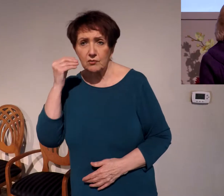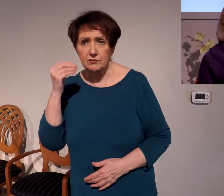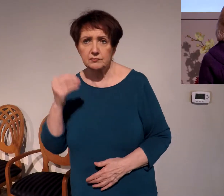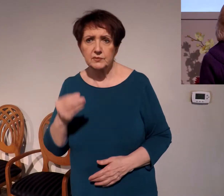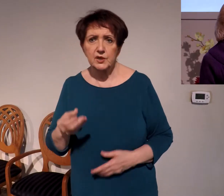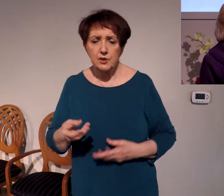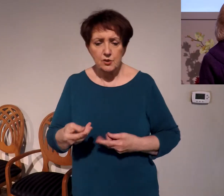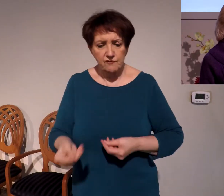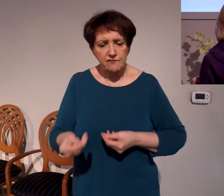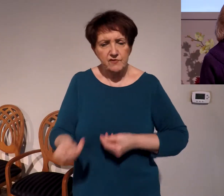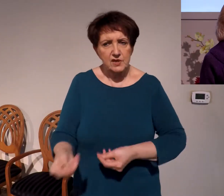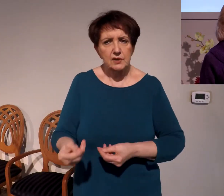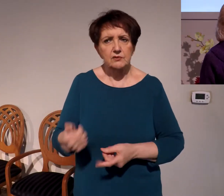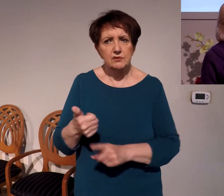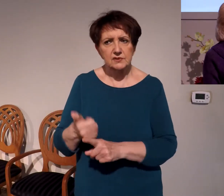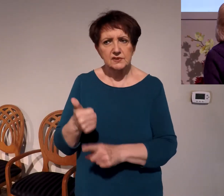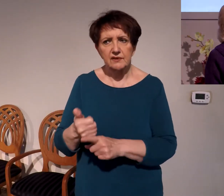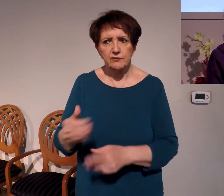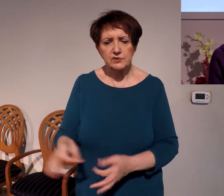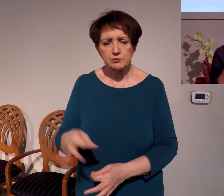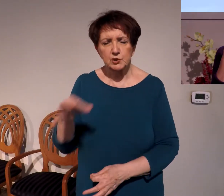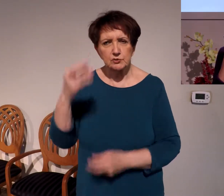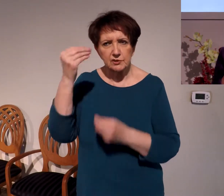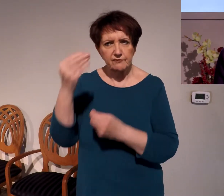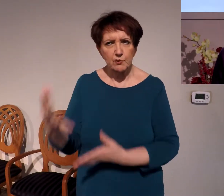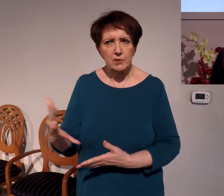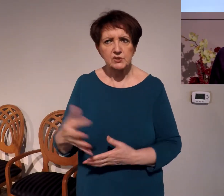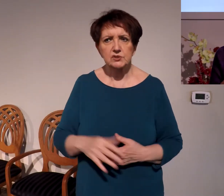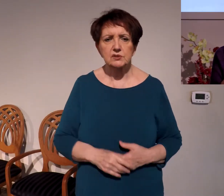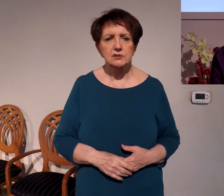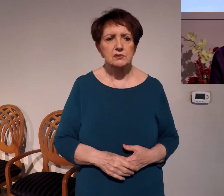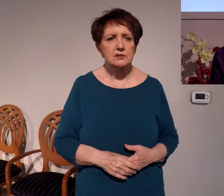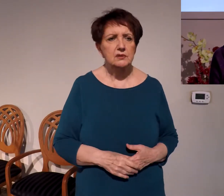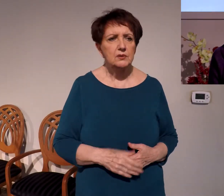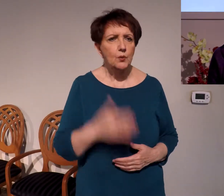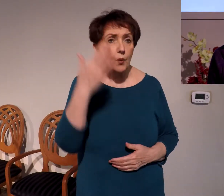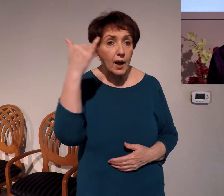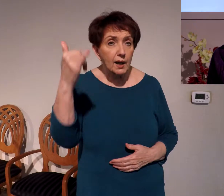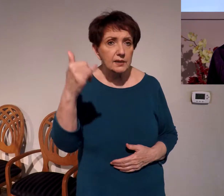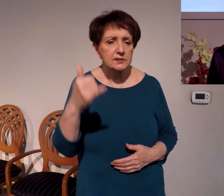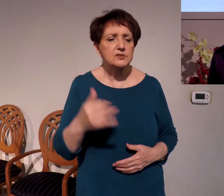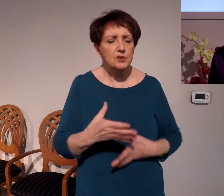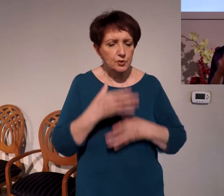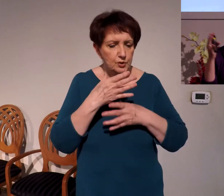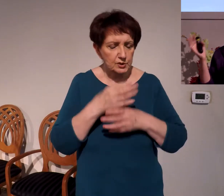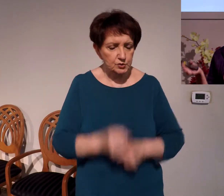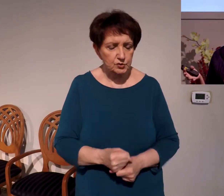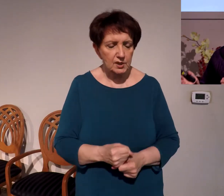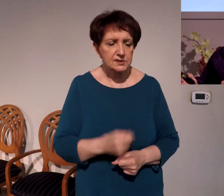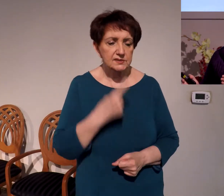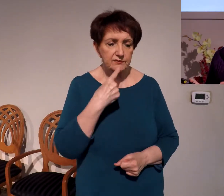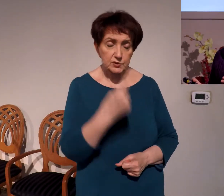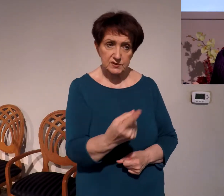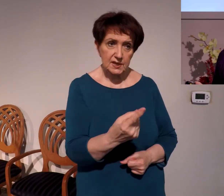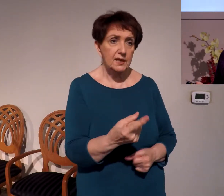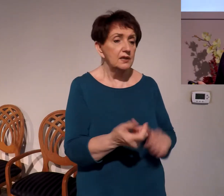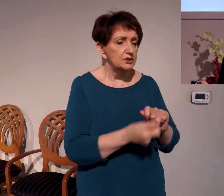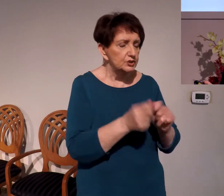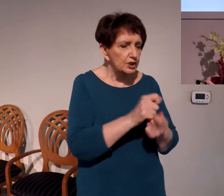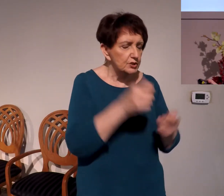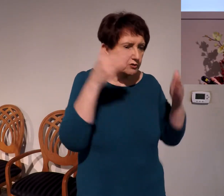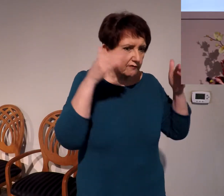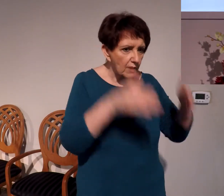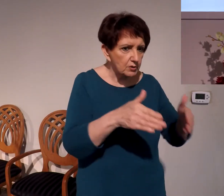with spiritual information, so that we can trust that when we say, change our focus to a spiritual